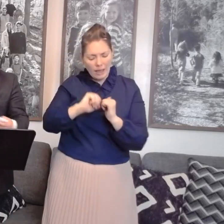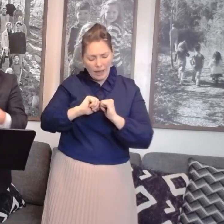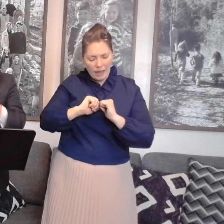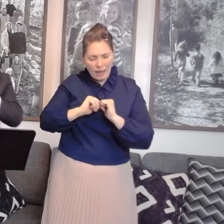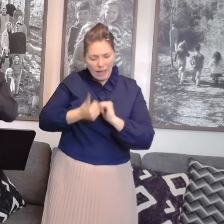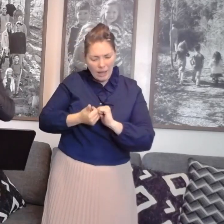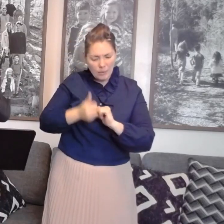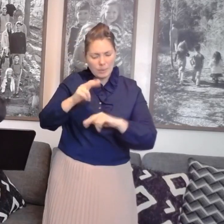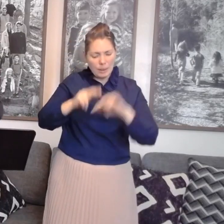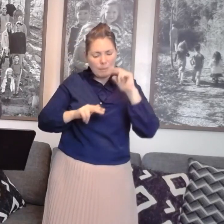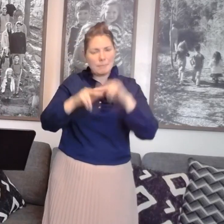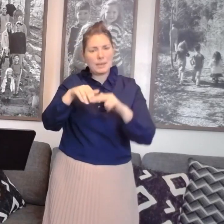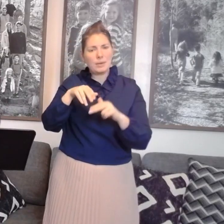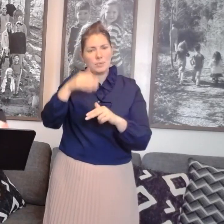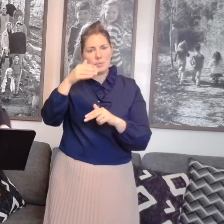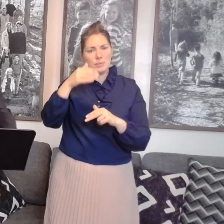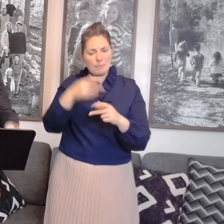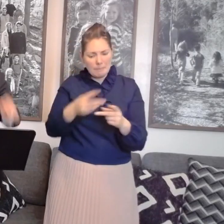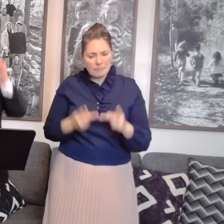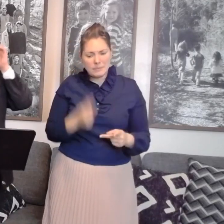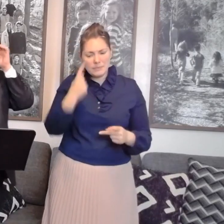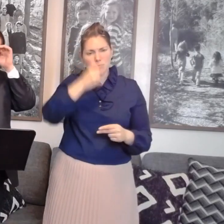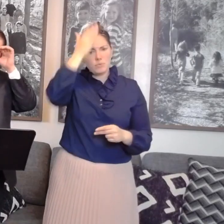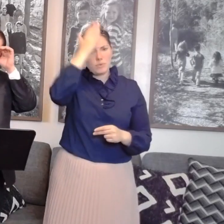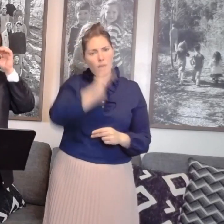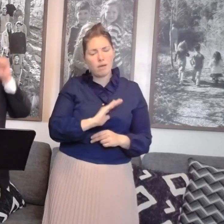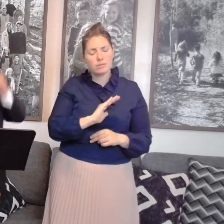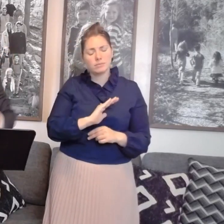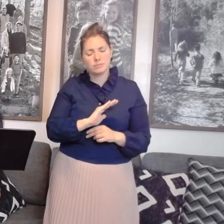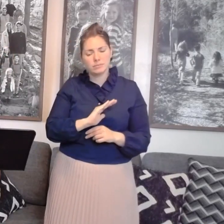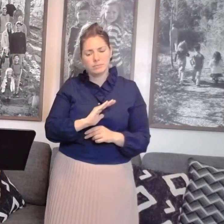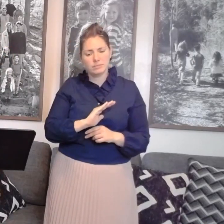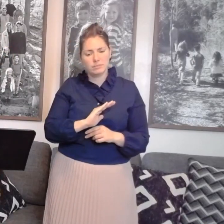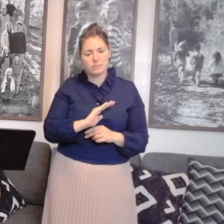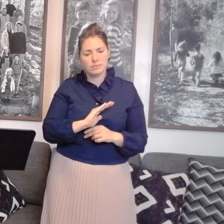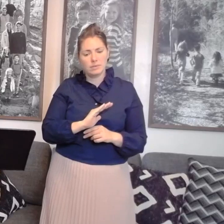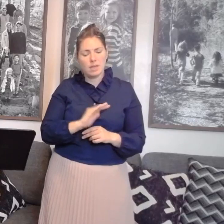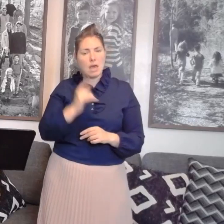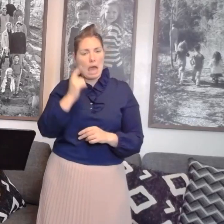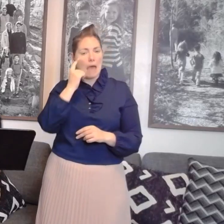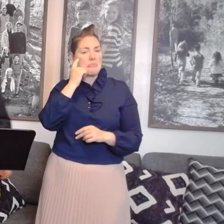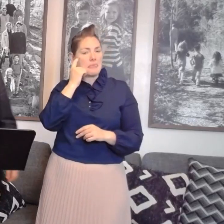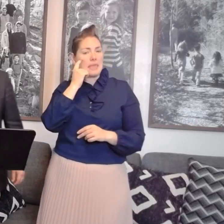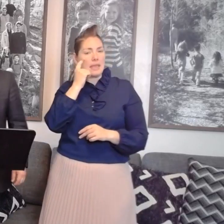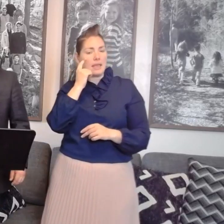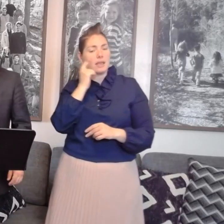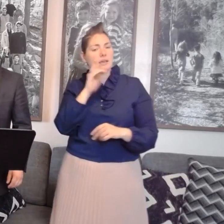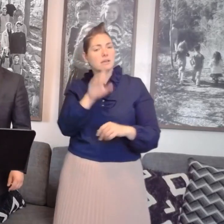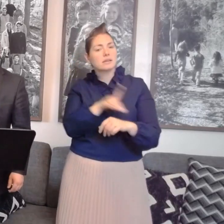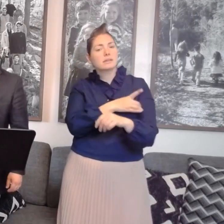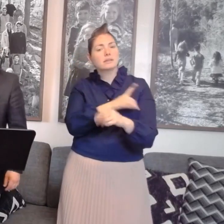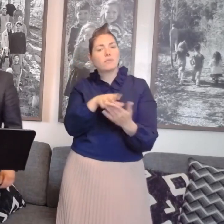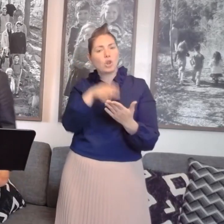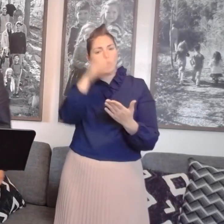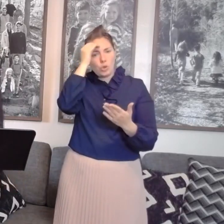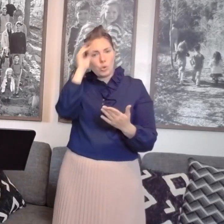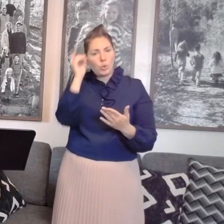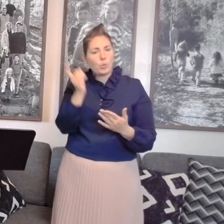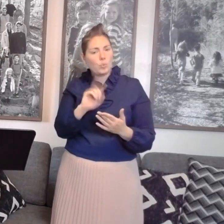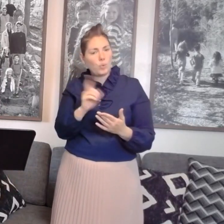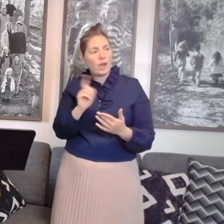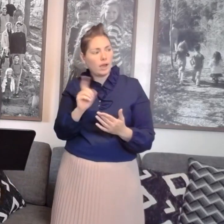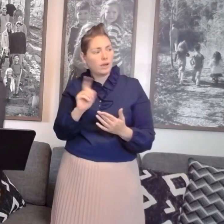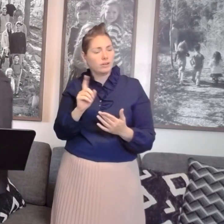build God a sanctuary? I think David learned on the backside